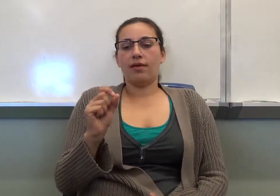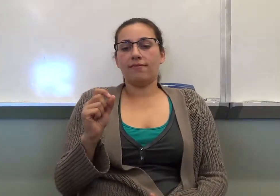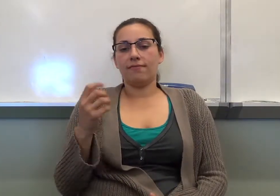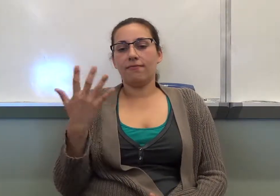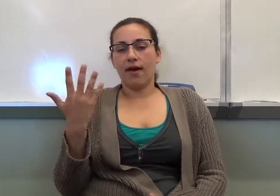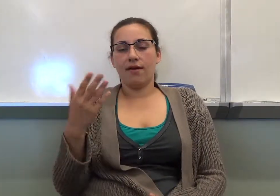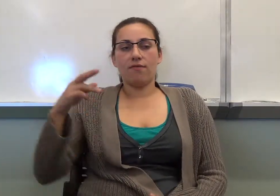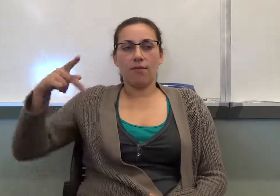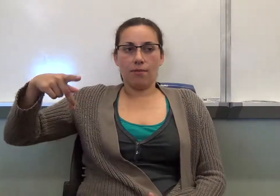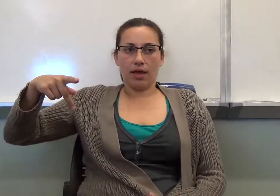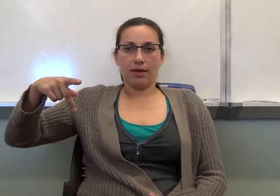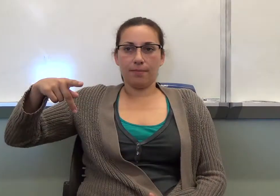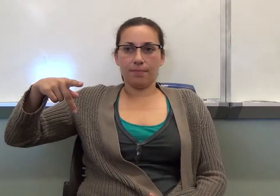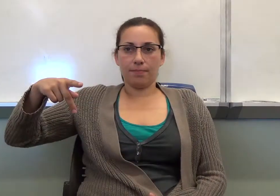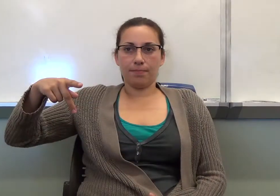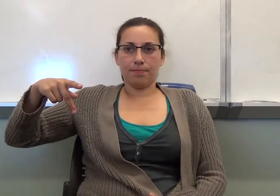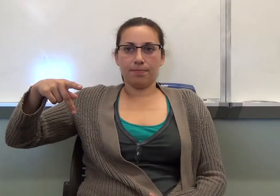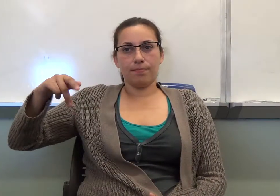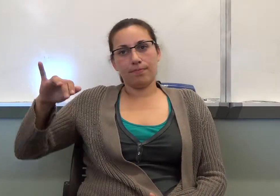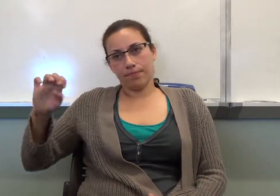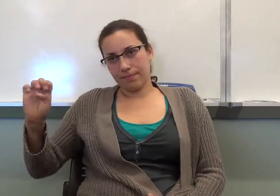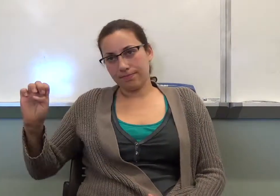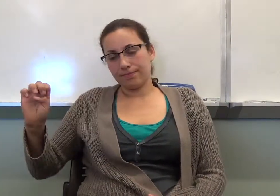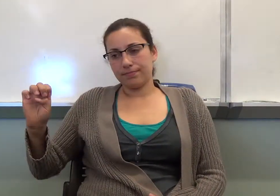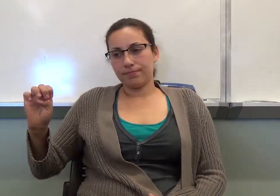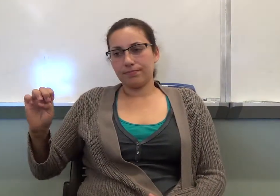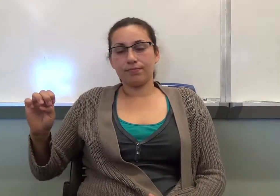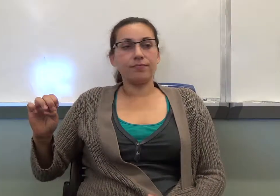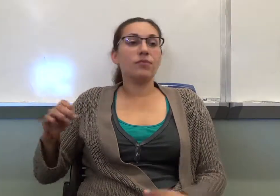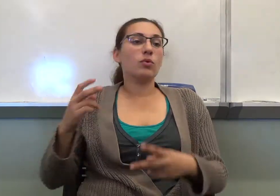Okay, now we can figure out the area of this piece in